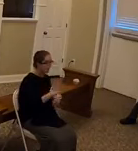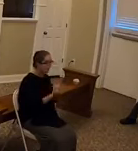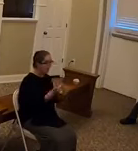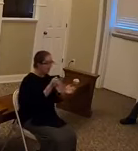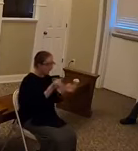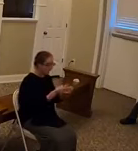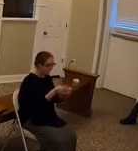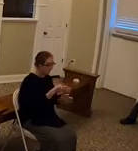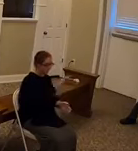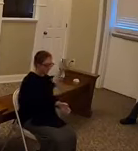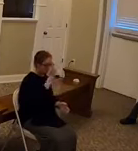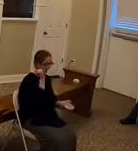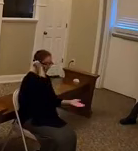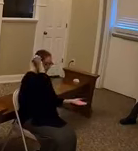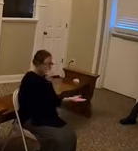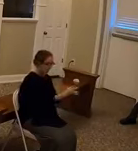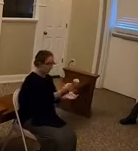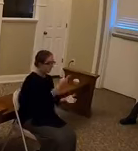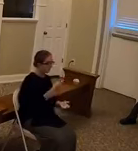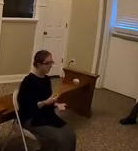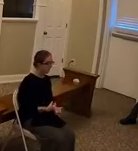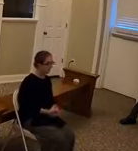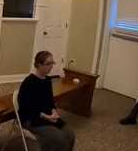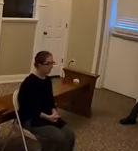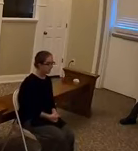it is when God adopts you?